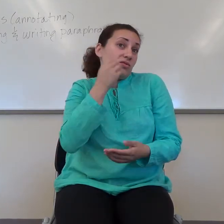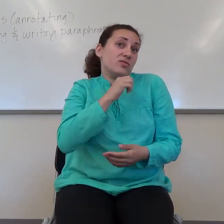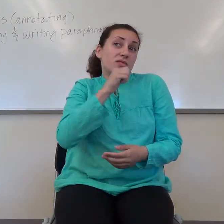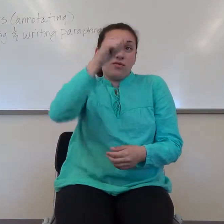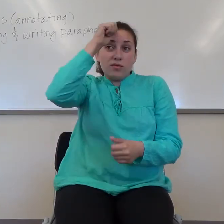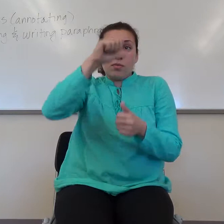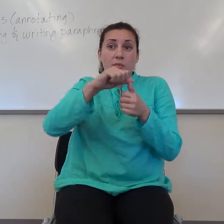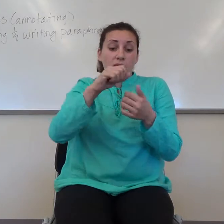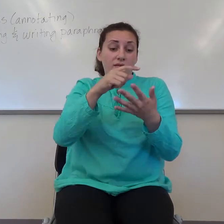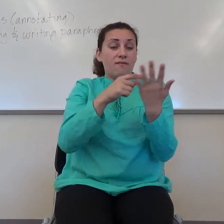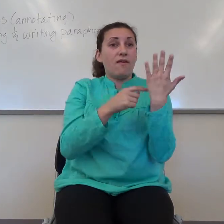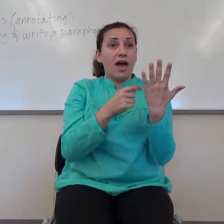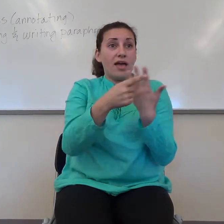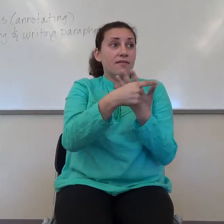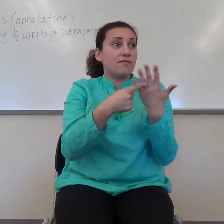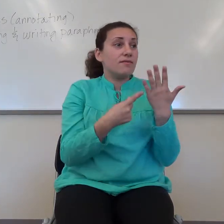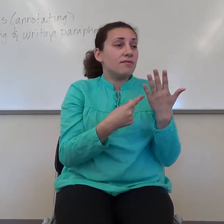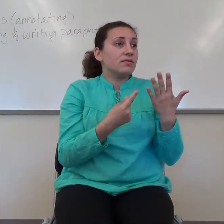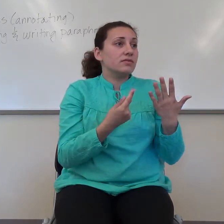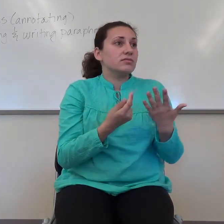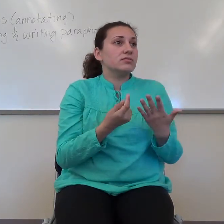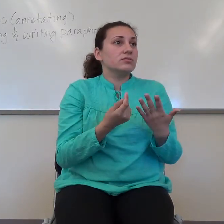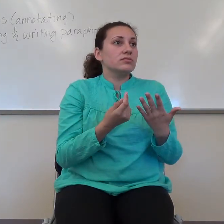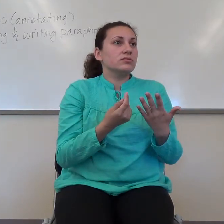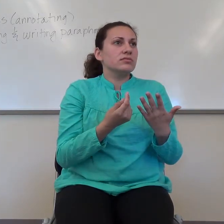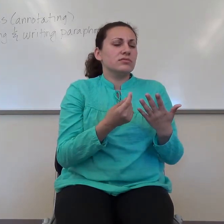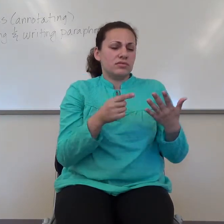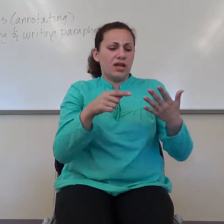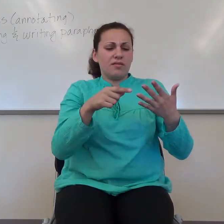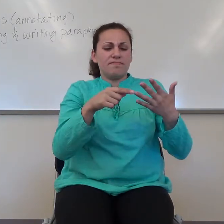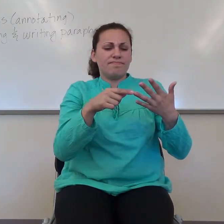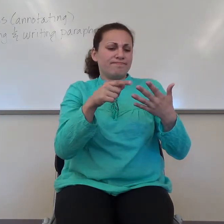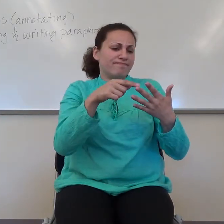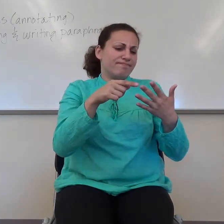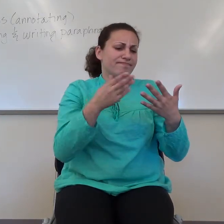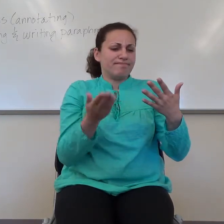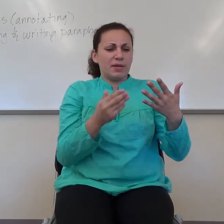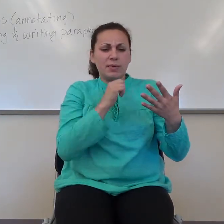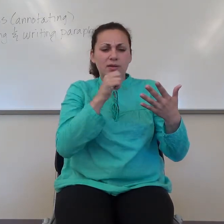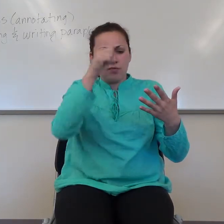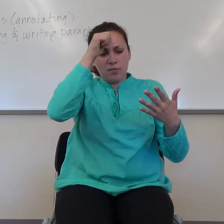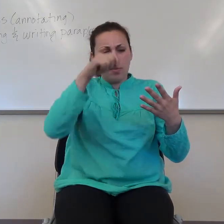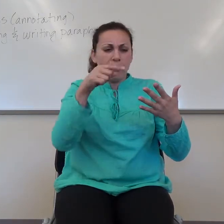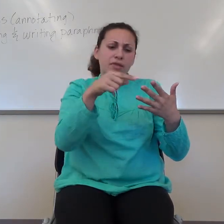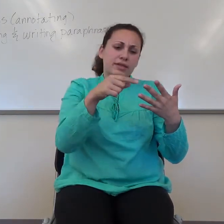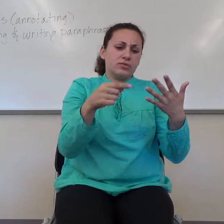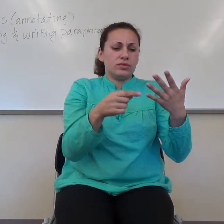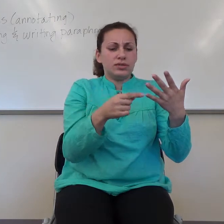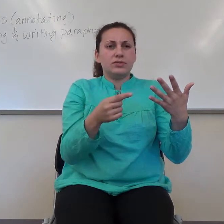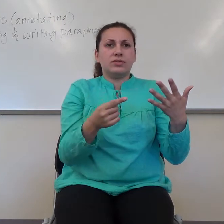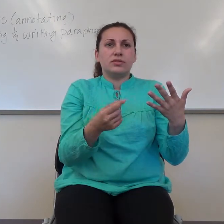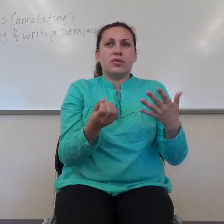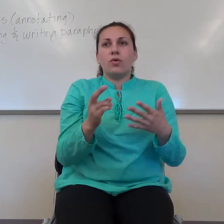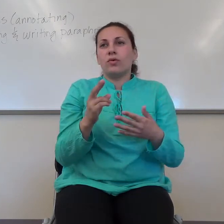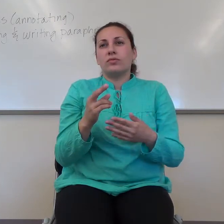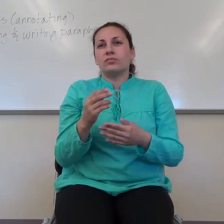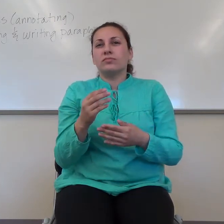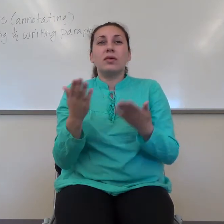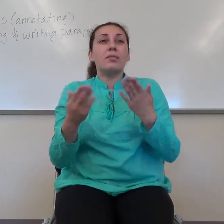you could have said, oh yeah, now I don't think we said this was one of the main reasons we buy the products, okay? So again,